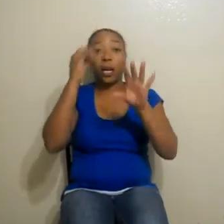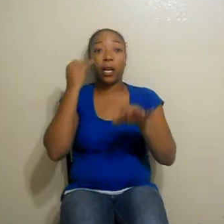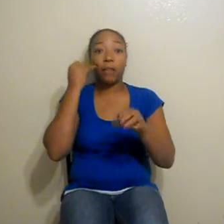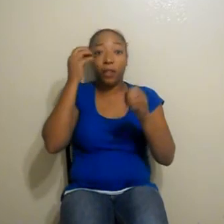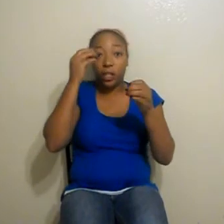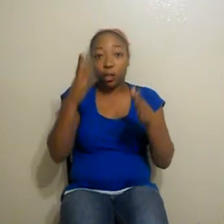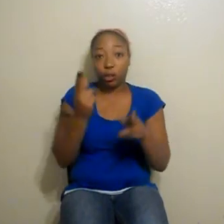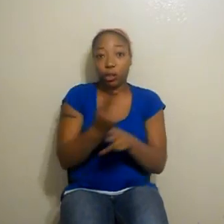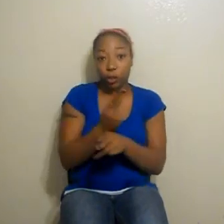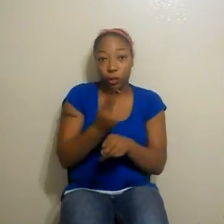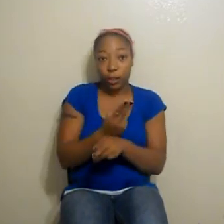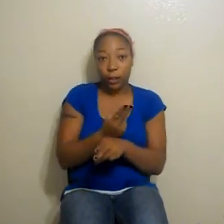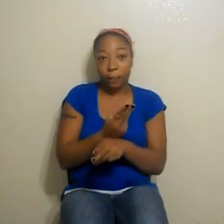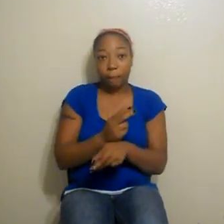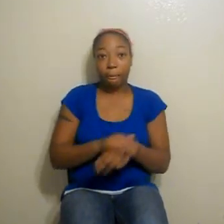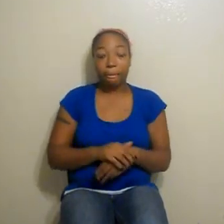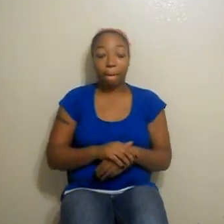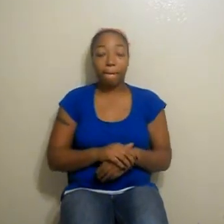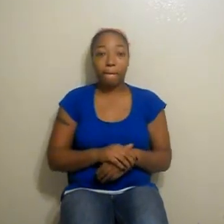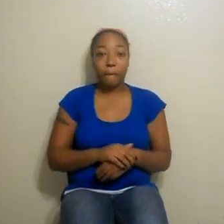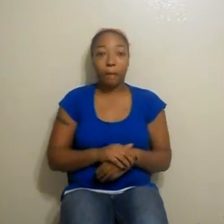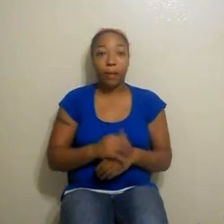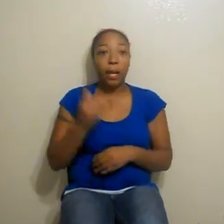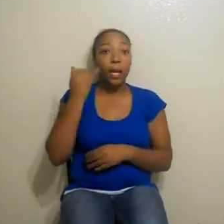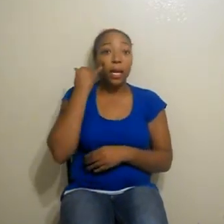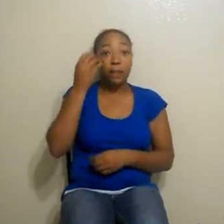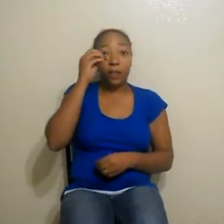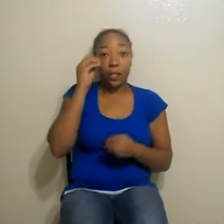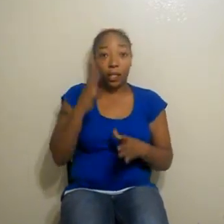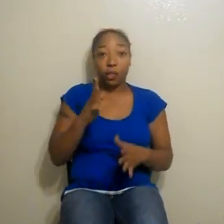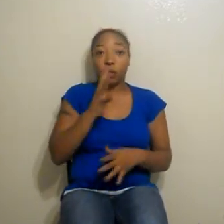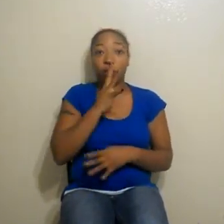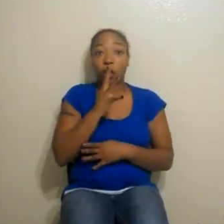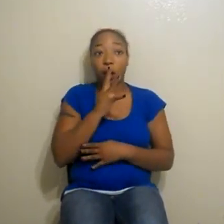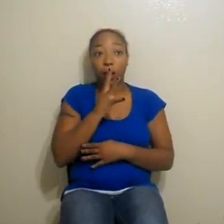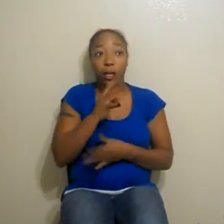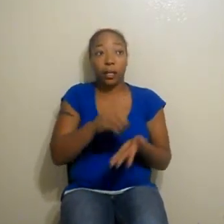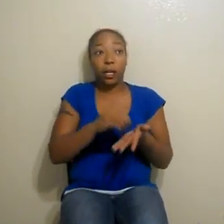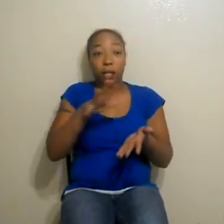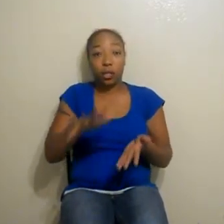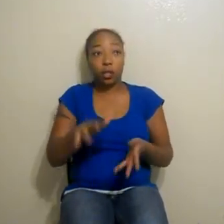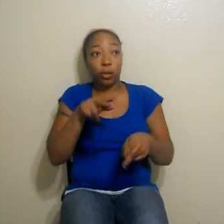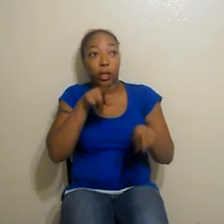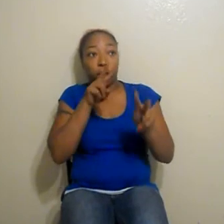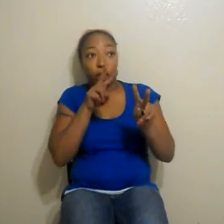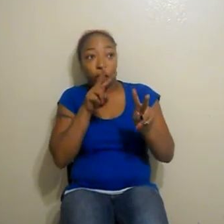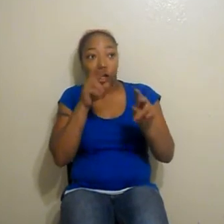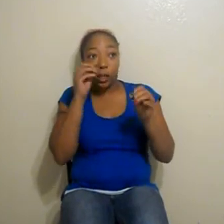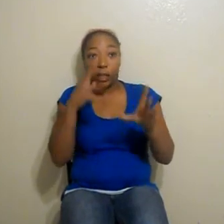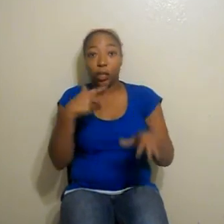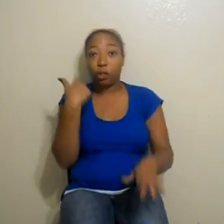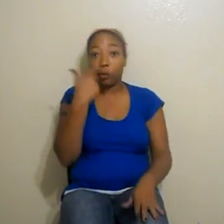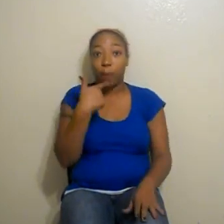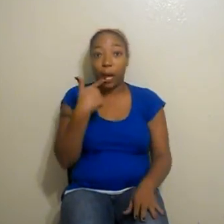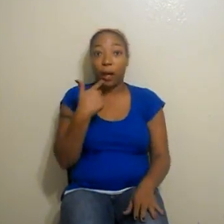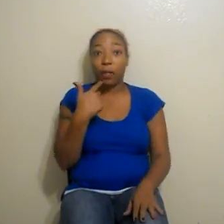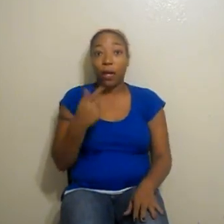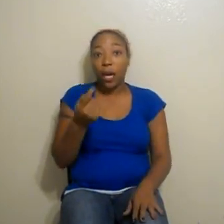if the teacher is using it. If the teacher is talking, the student can look at the teacher's mouth and